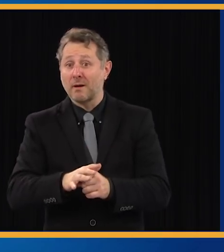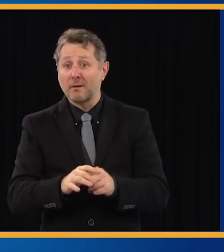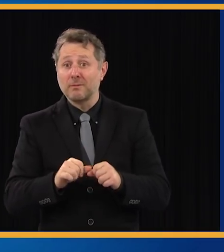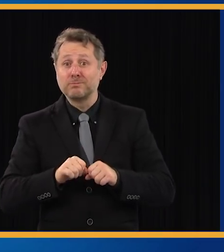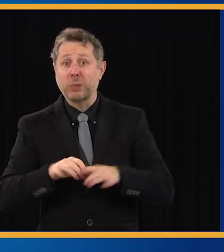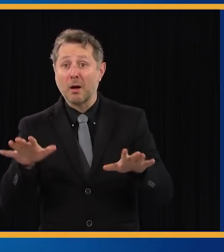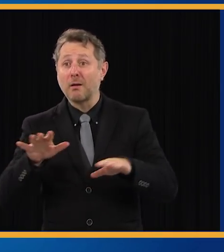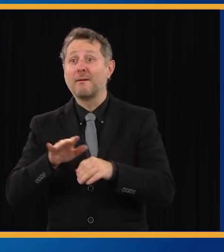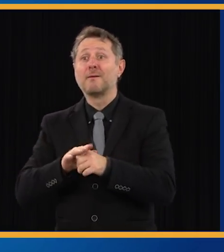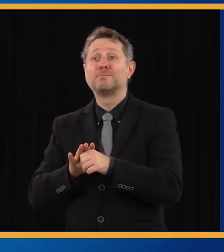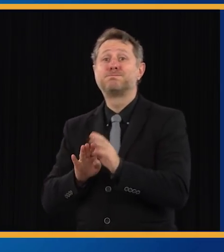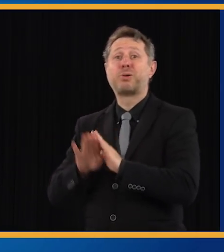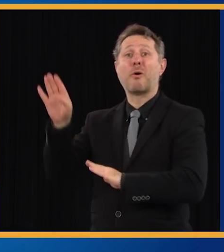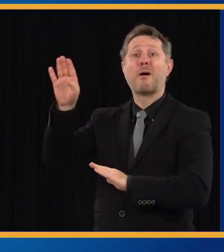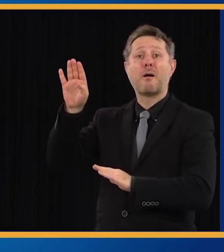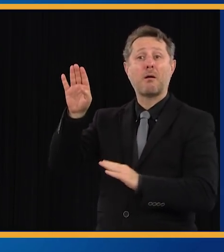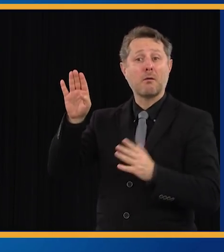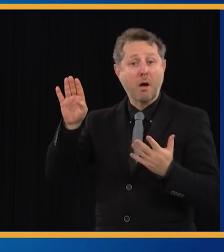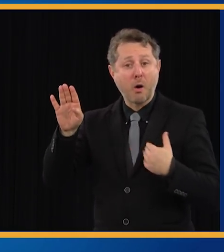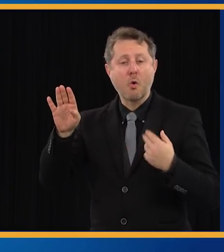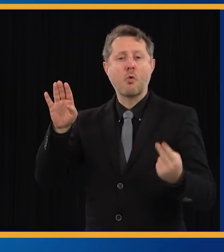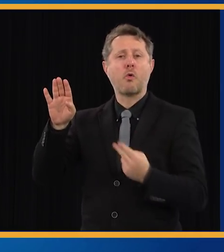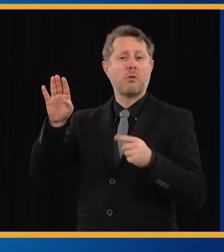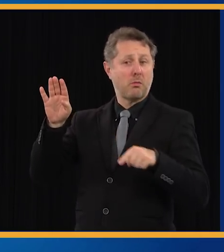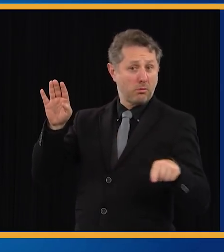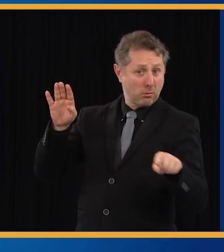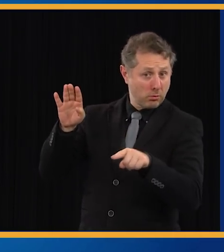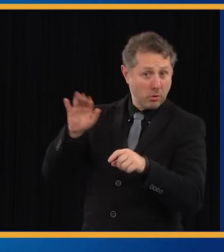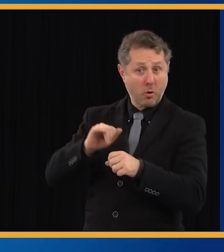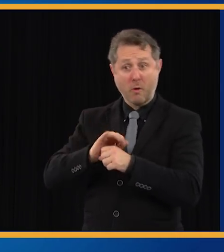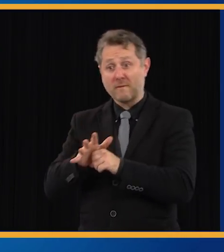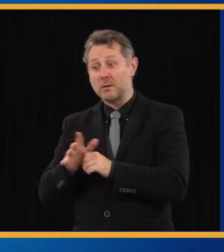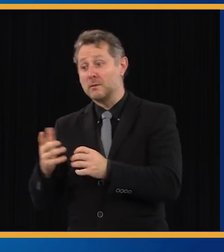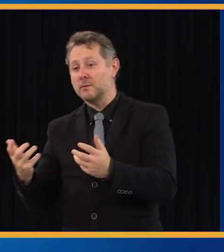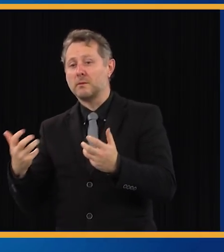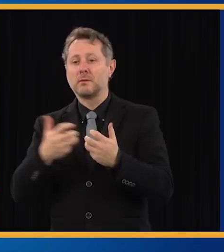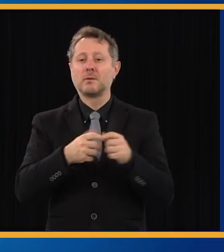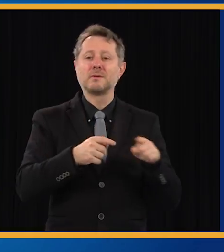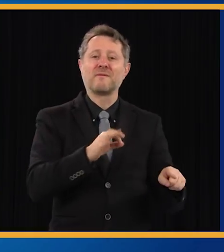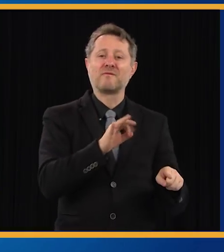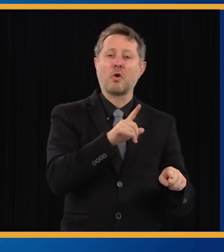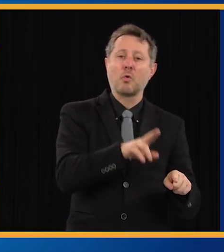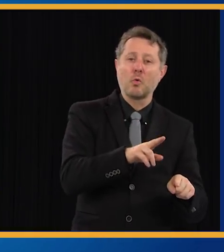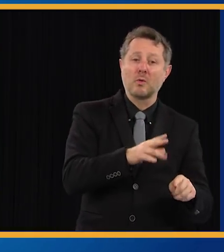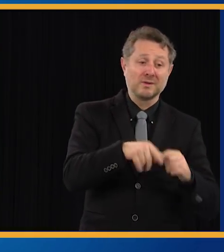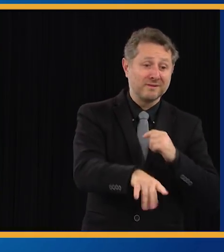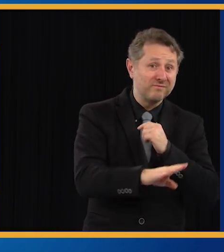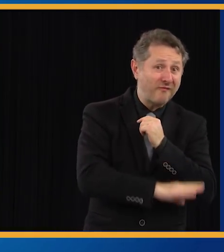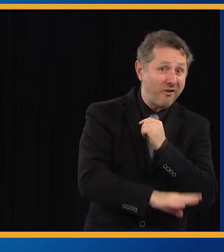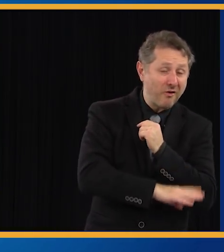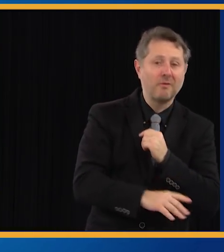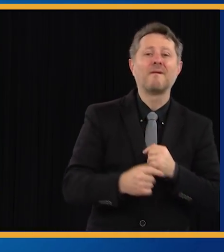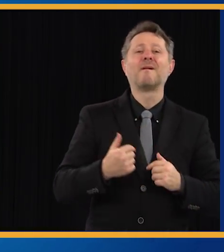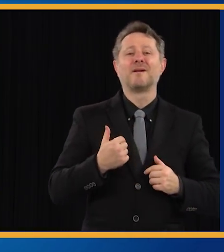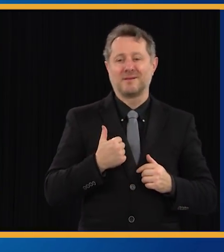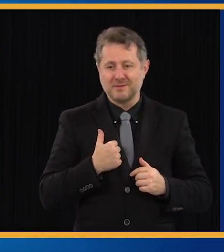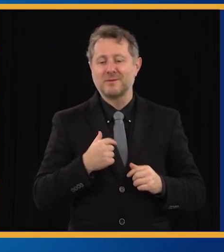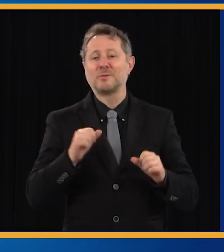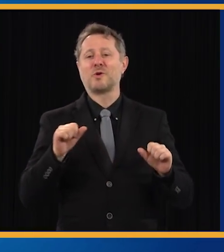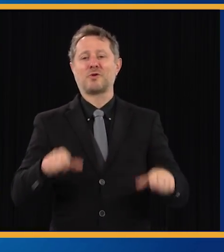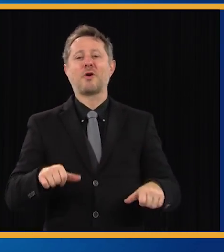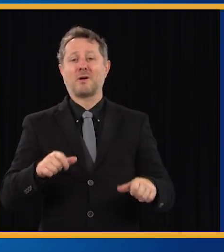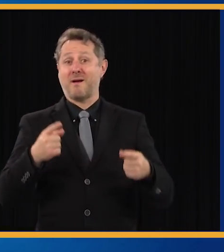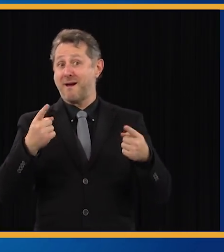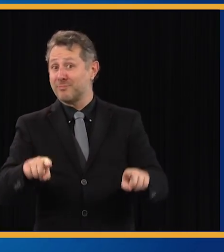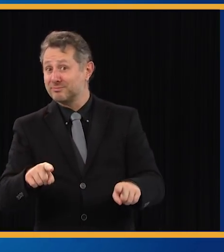or COVID combining with the regular flu season in September, which could be problematic